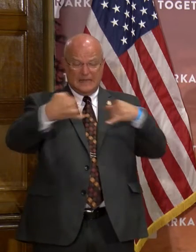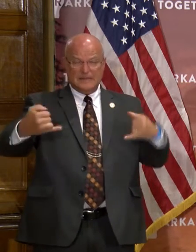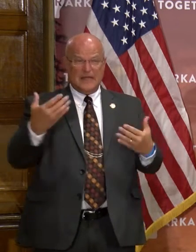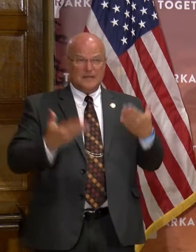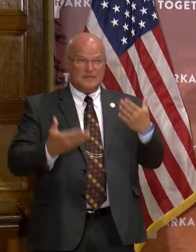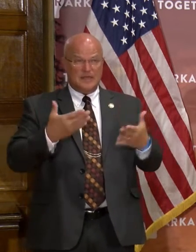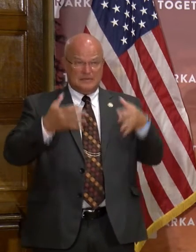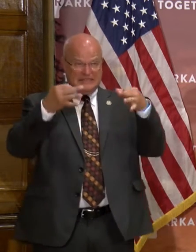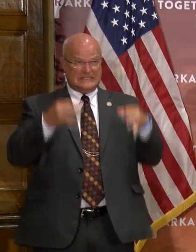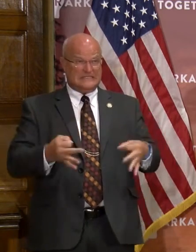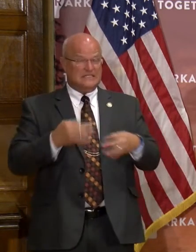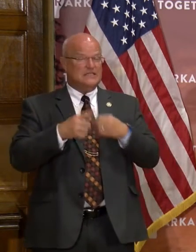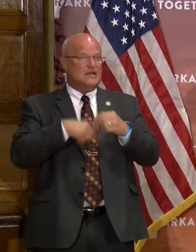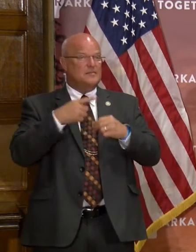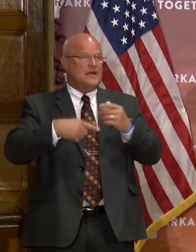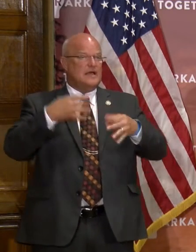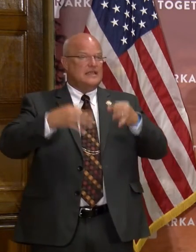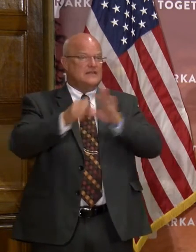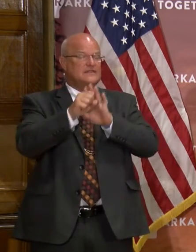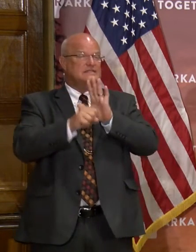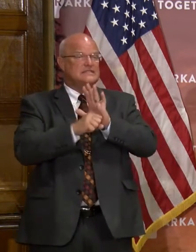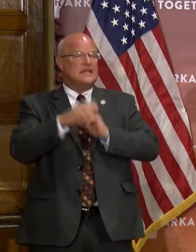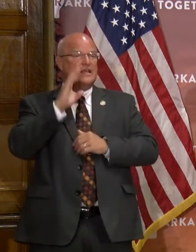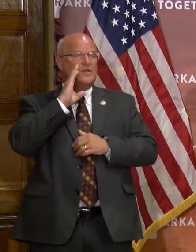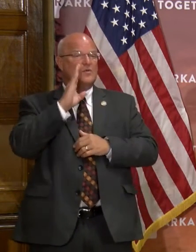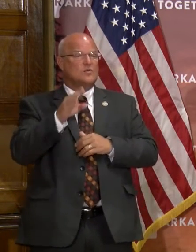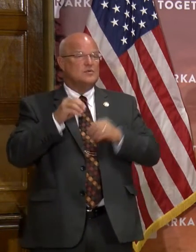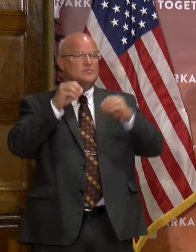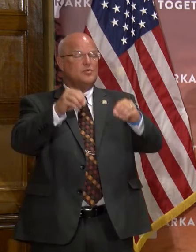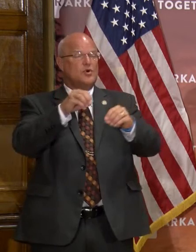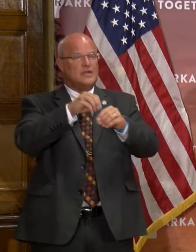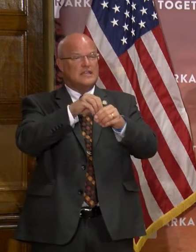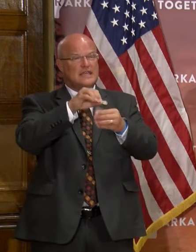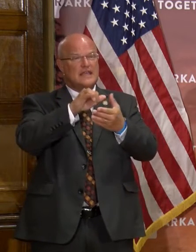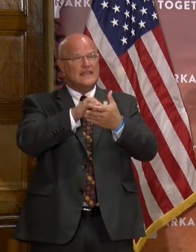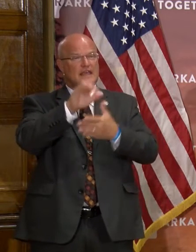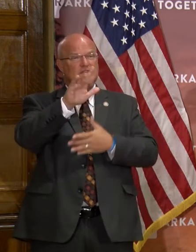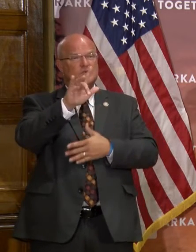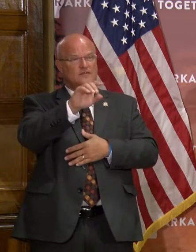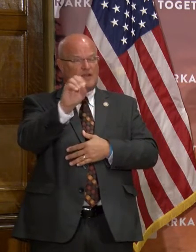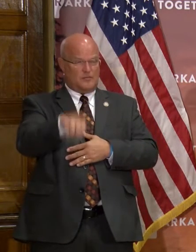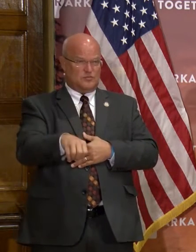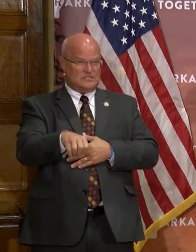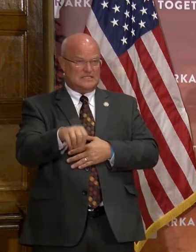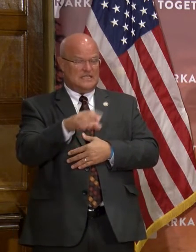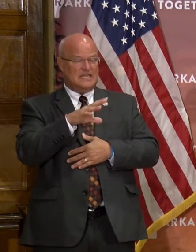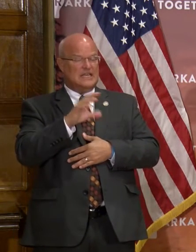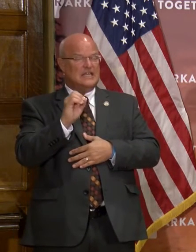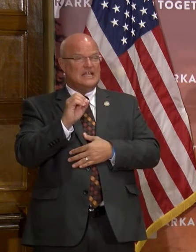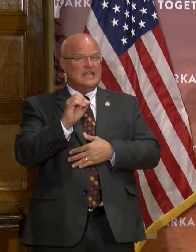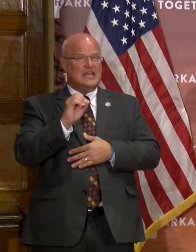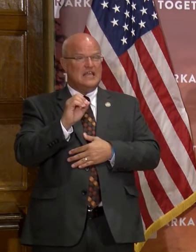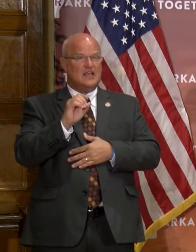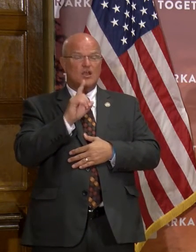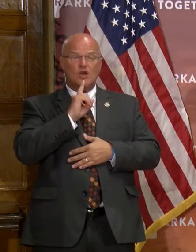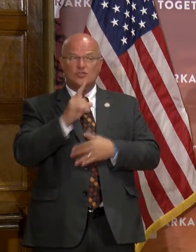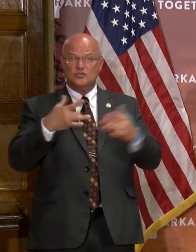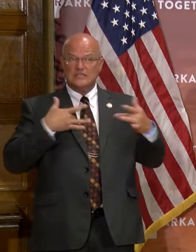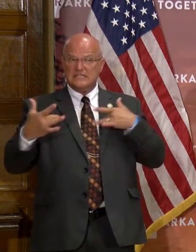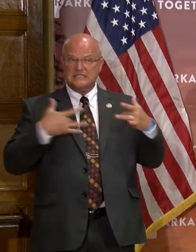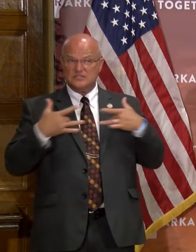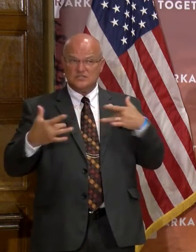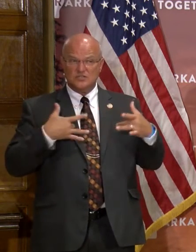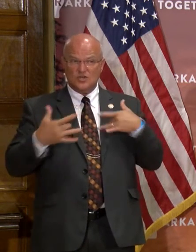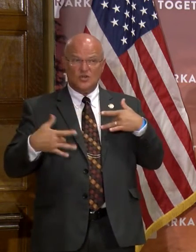a decision on whether the state's going to put in that 25%? And are you